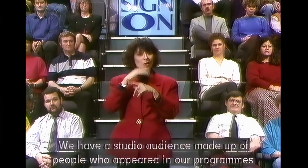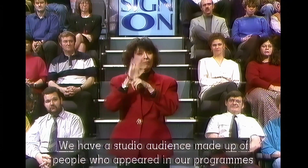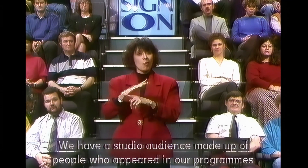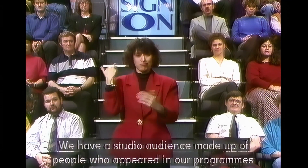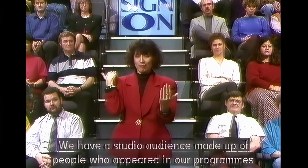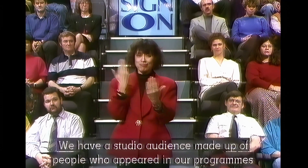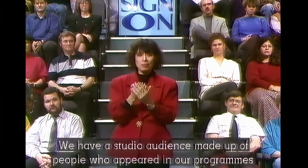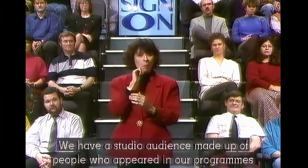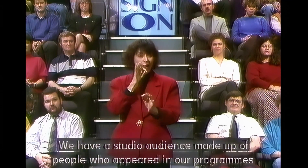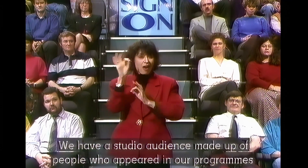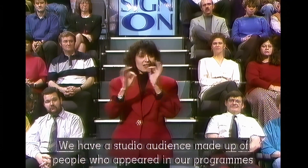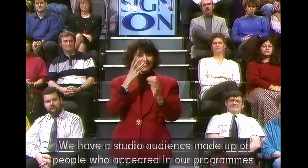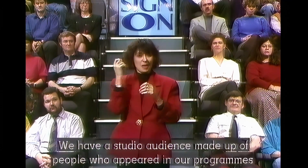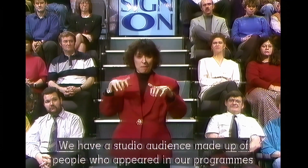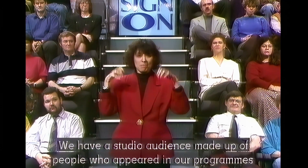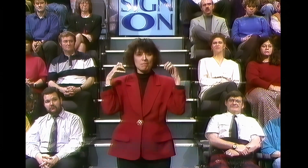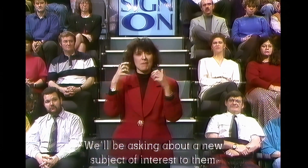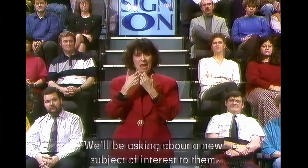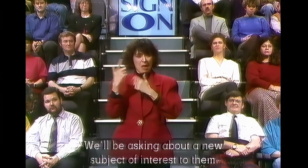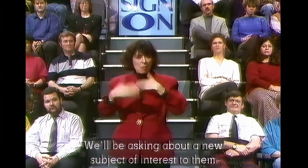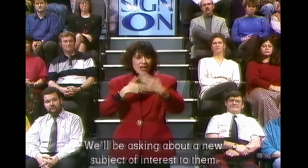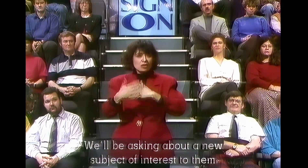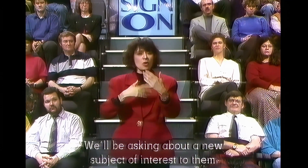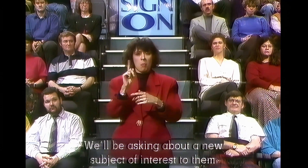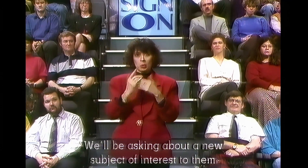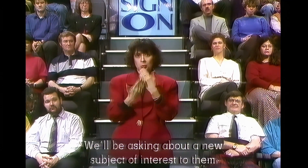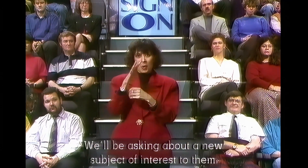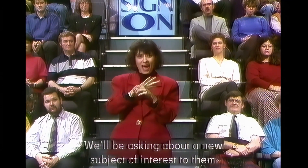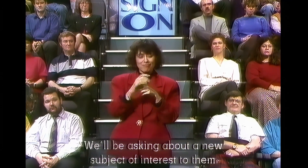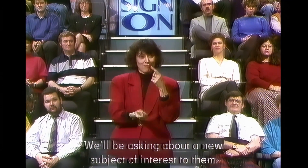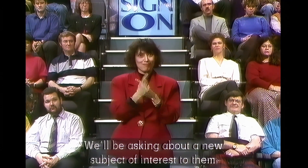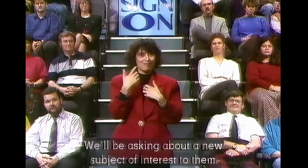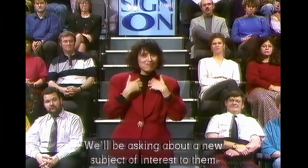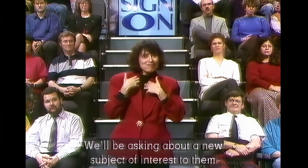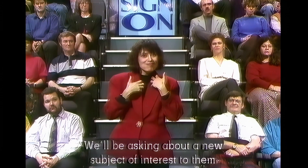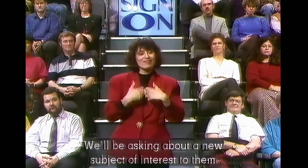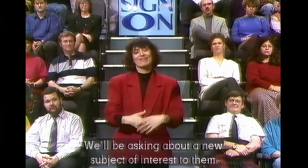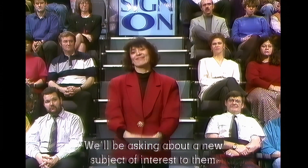in our programmes over the year. We'll be seeing how they are and asking about a new subject of interest to them.